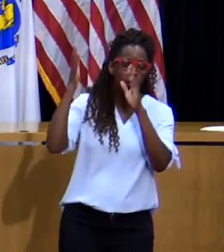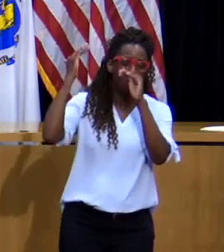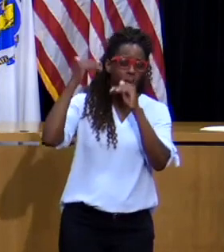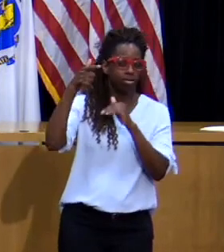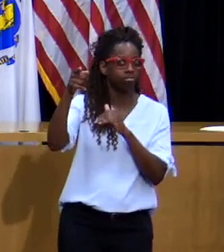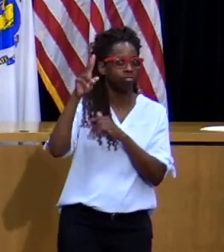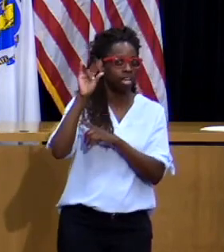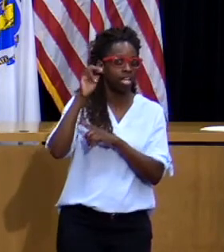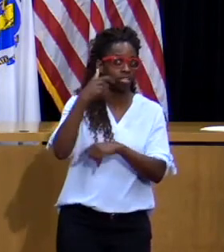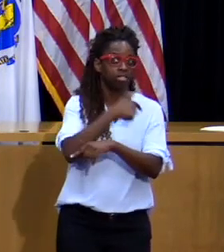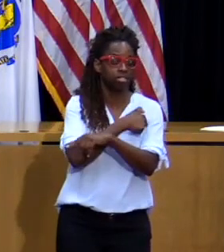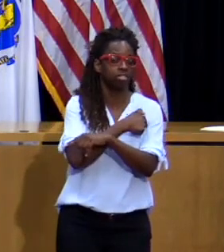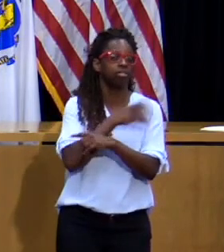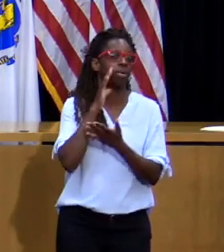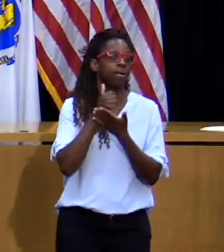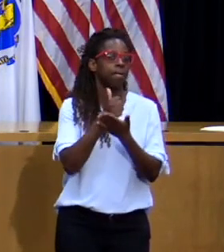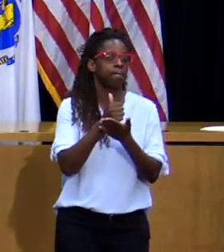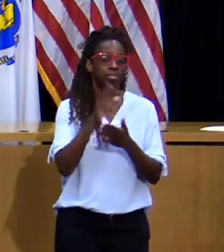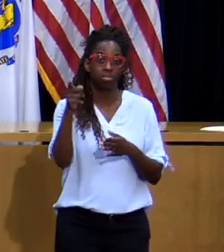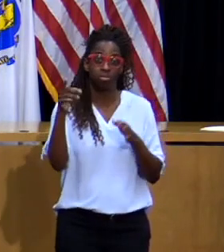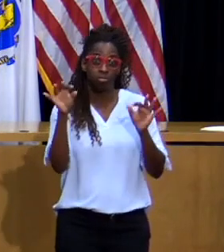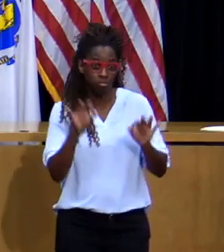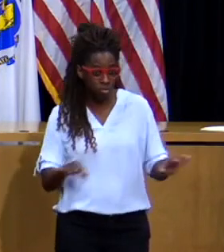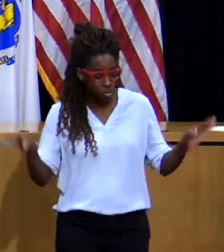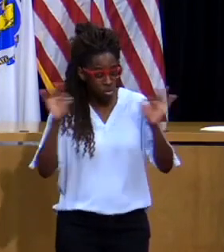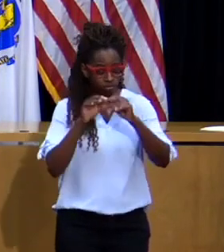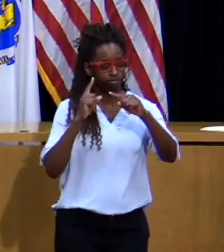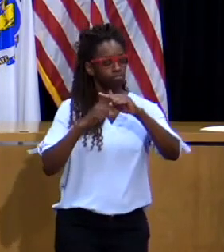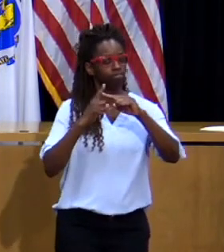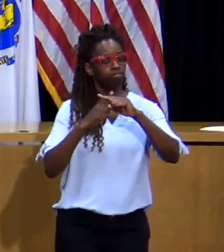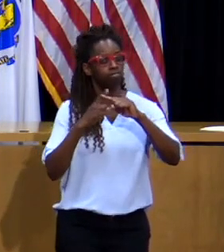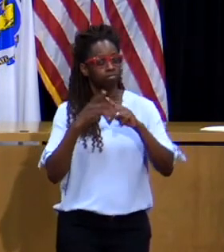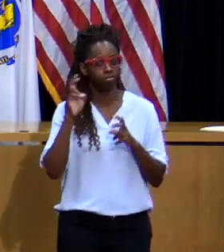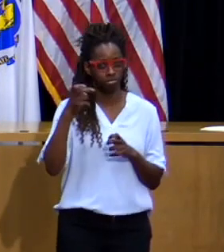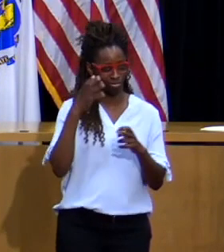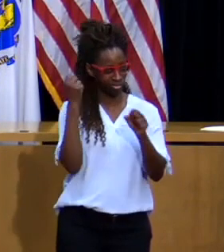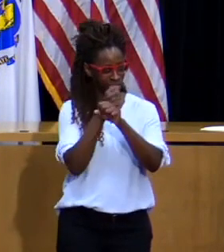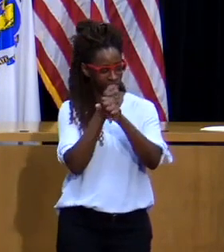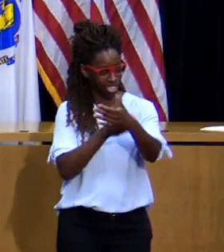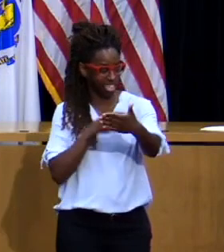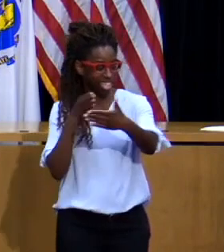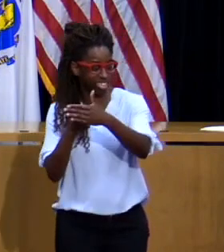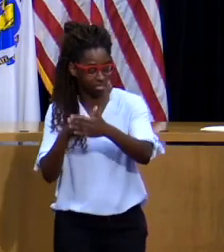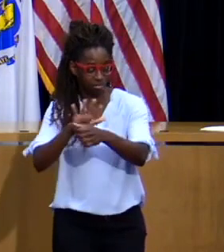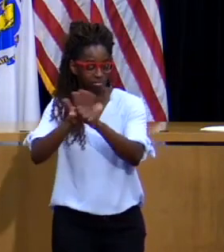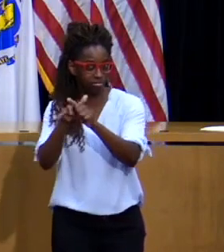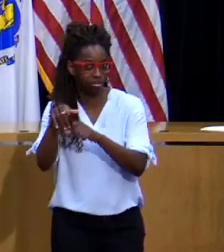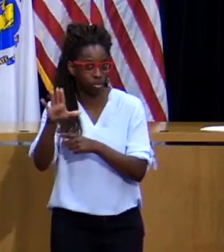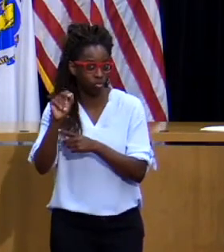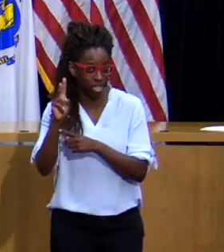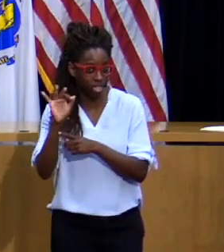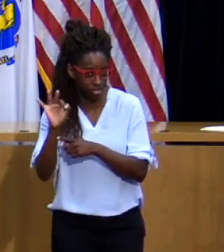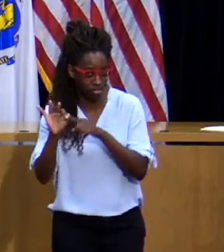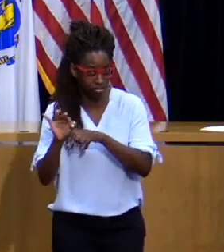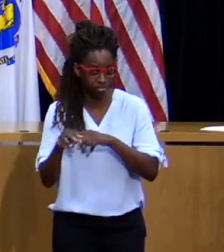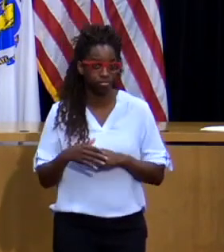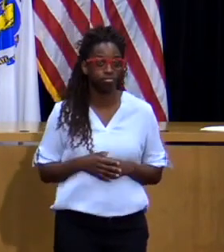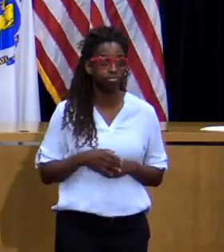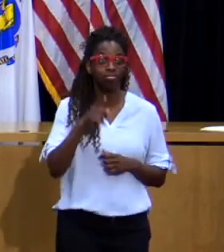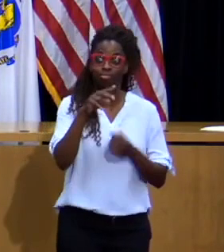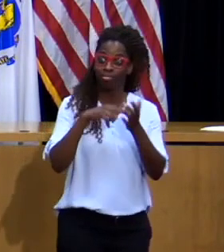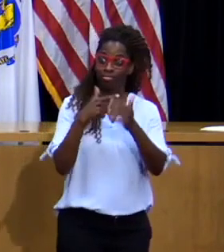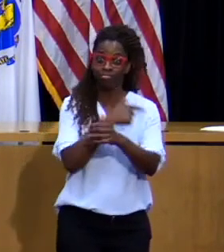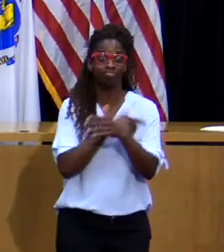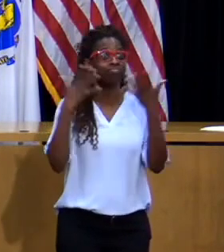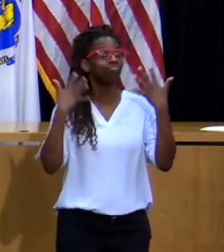significant step forward in pushing back against the virus. But it doesn't mean our fight is over, and we must all continue